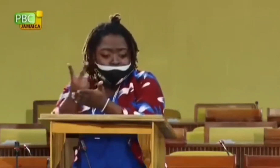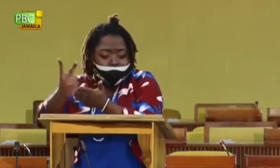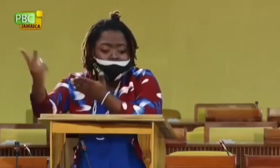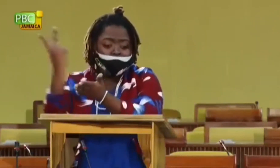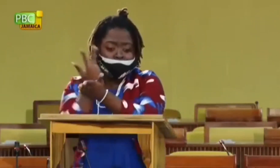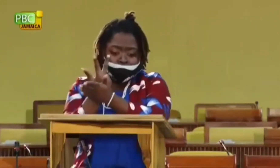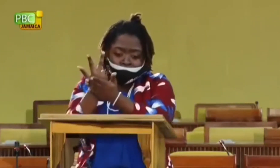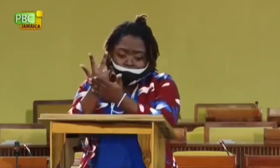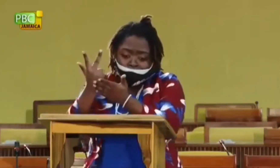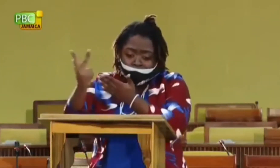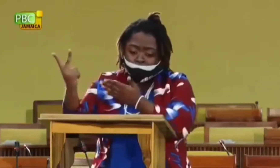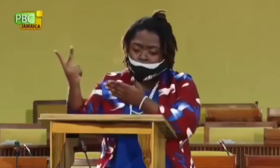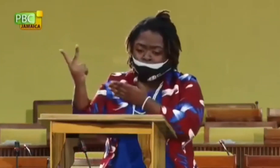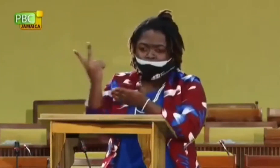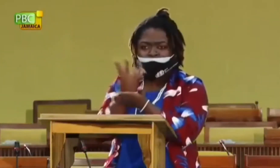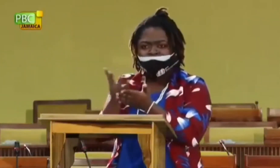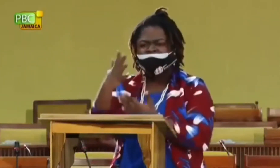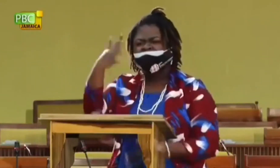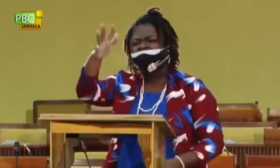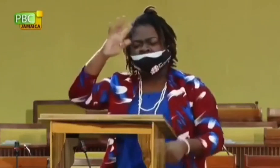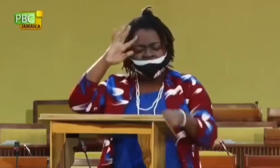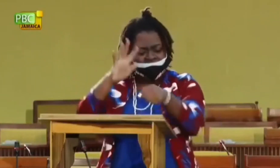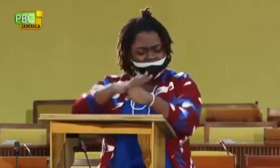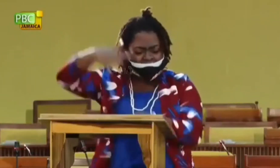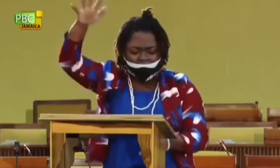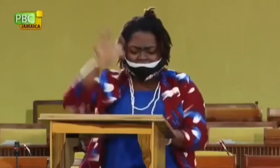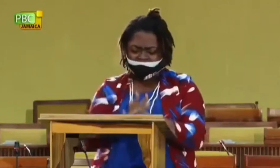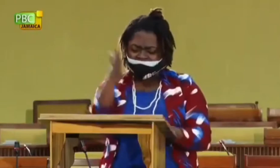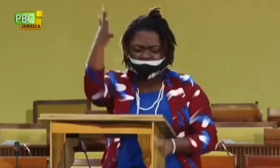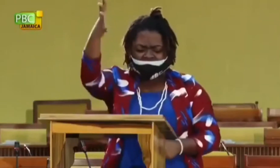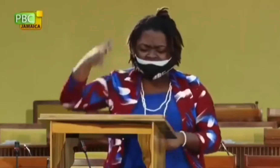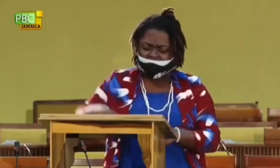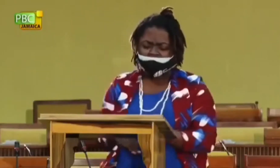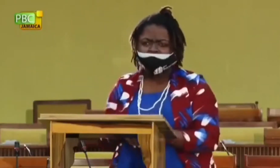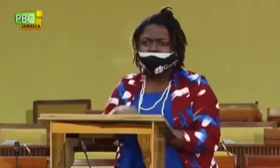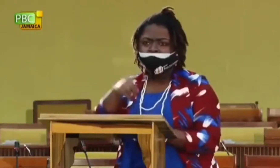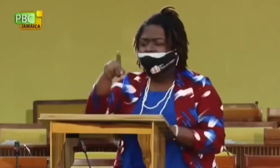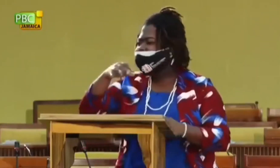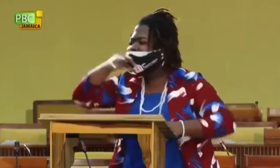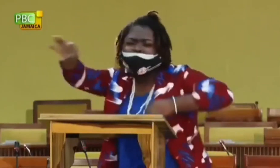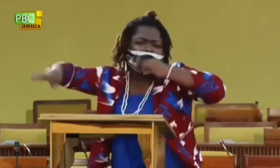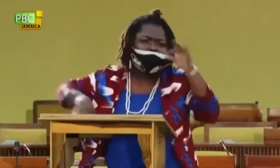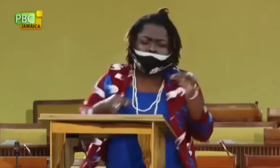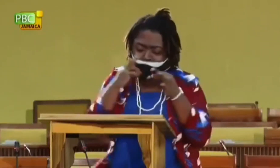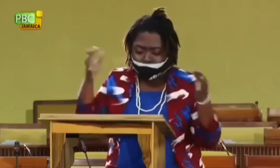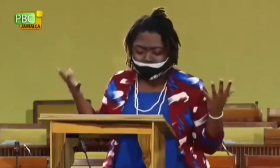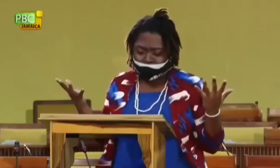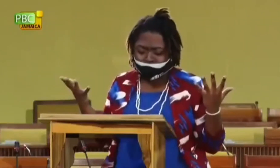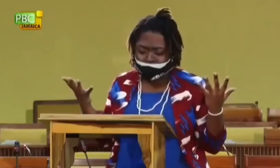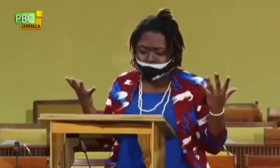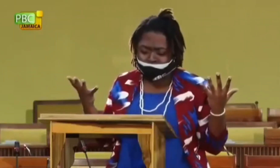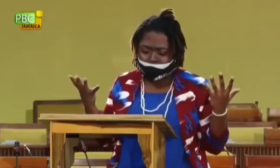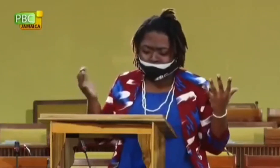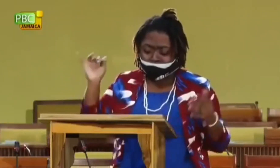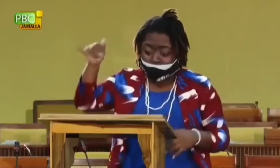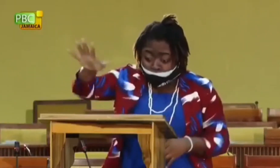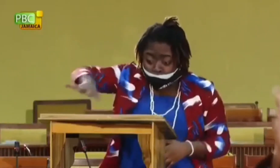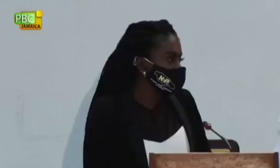weeks, 3 weeks. By the 4th week, I am sure you must be going out of your mind, being locked